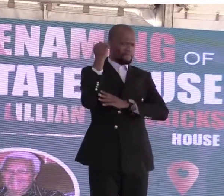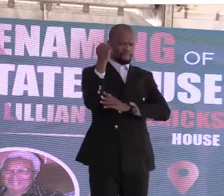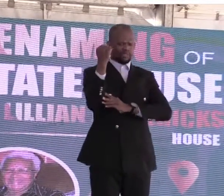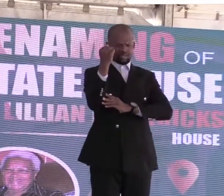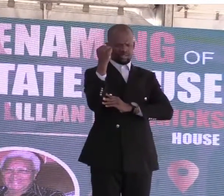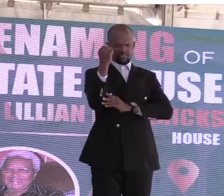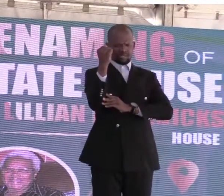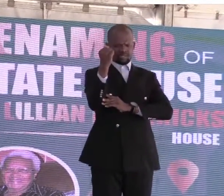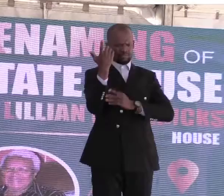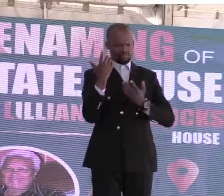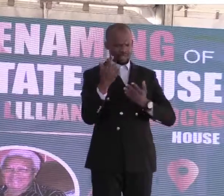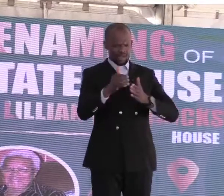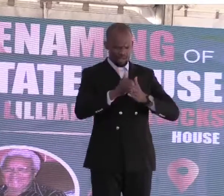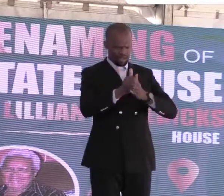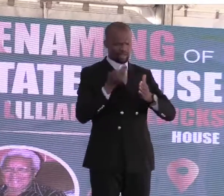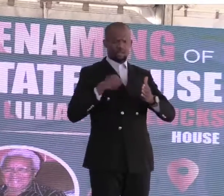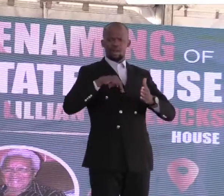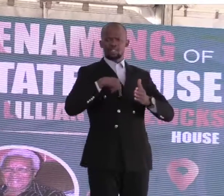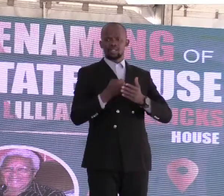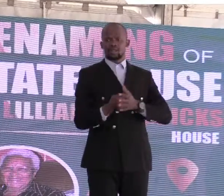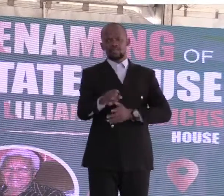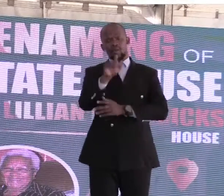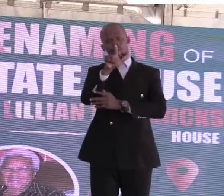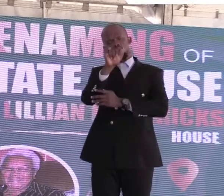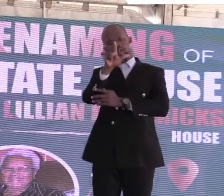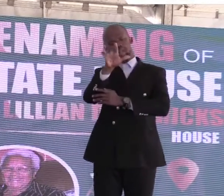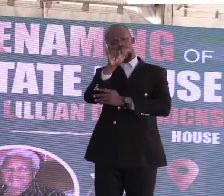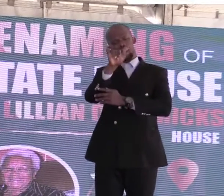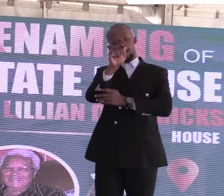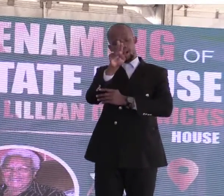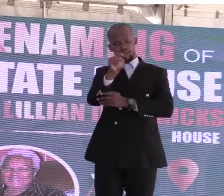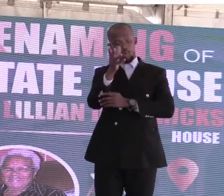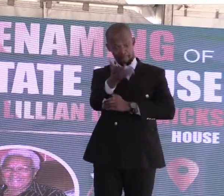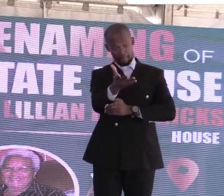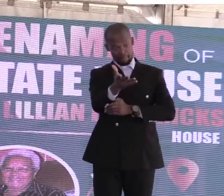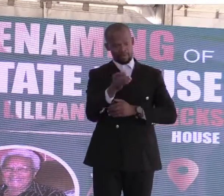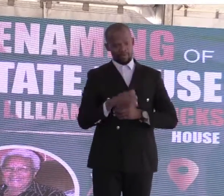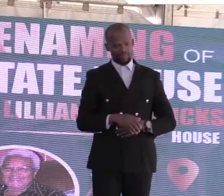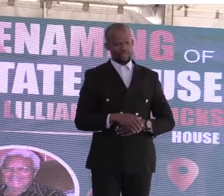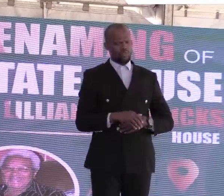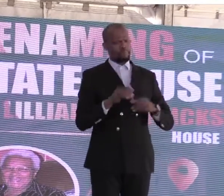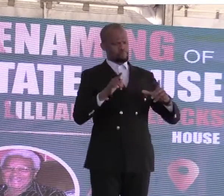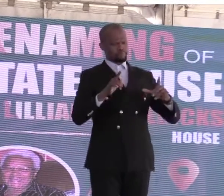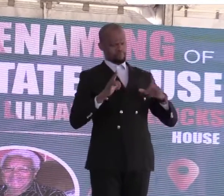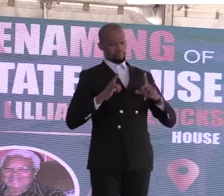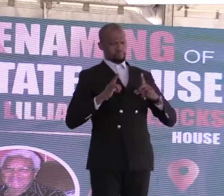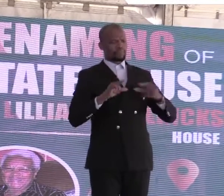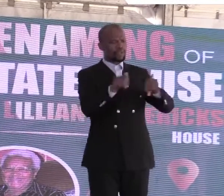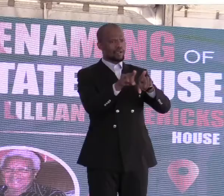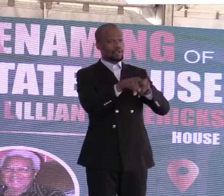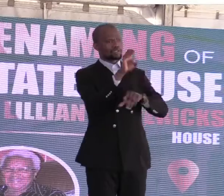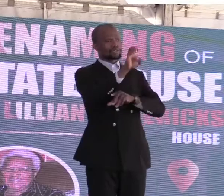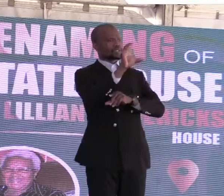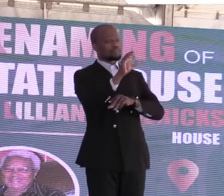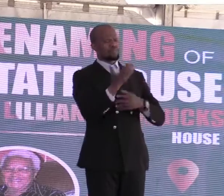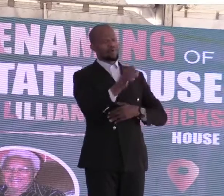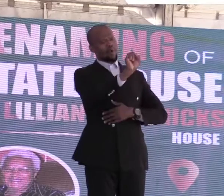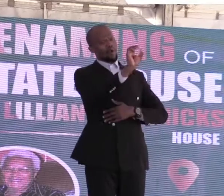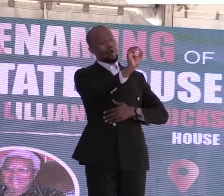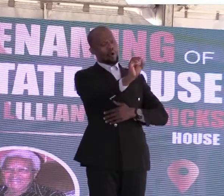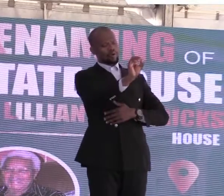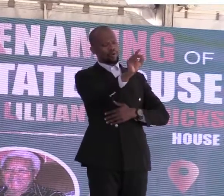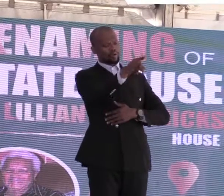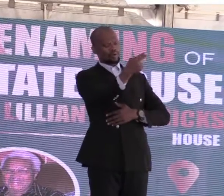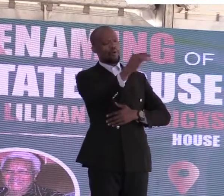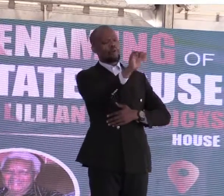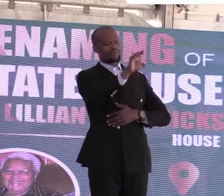for us, of which Mama Lillian Diedericks was one of them. We are proud as Eastern Cape. Mama Sophie was there as